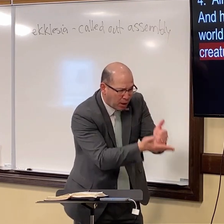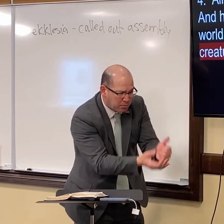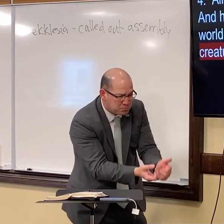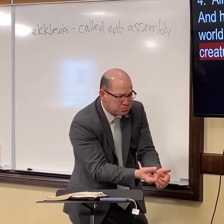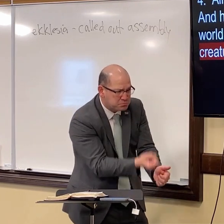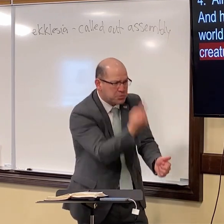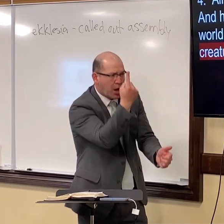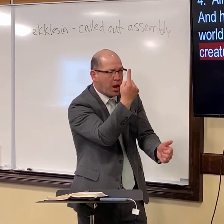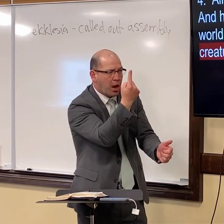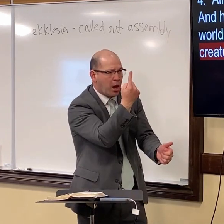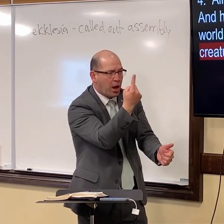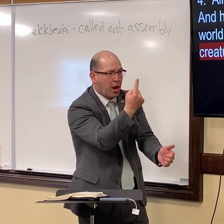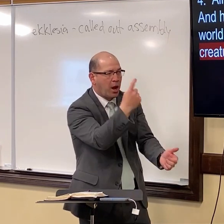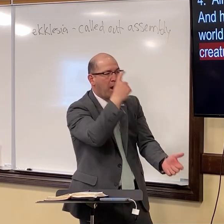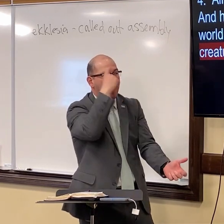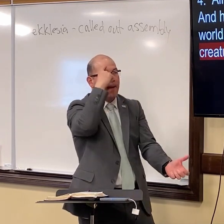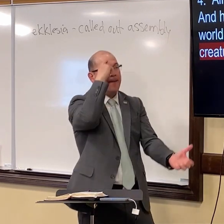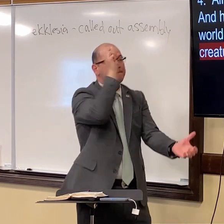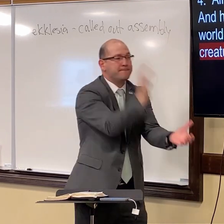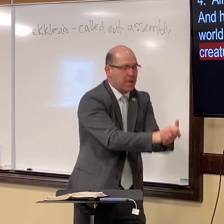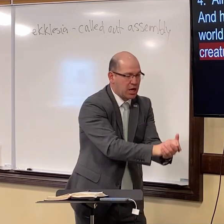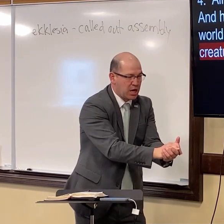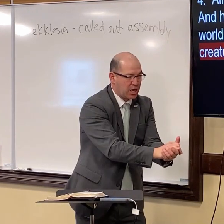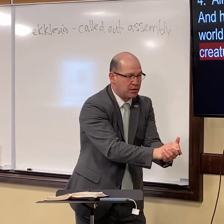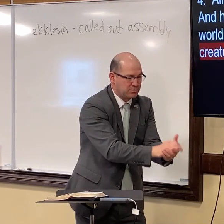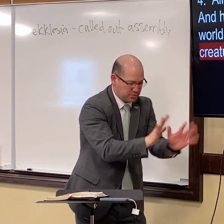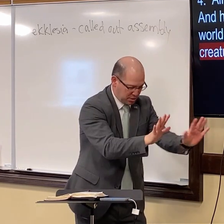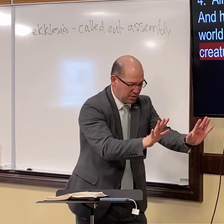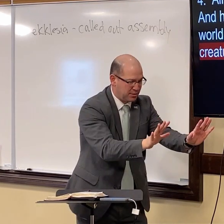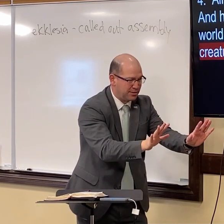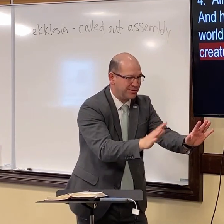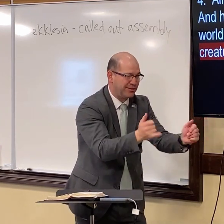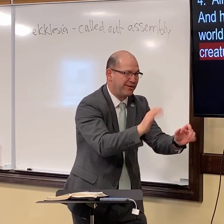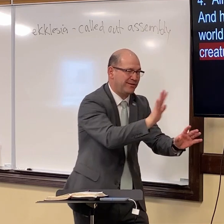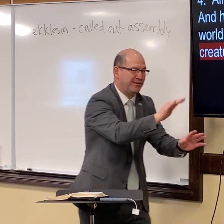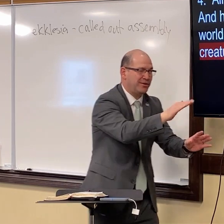You explain and you help them to understand, help them to believe.